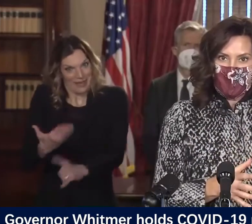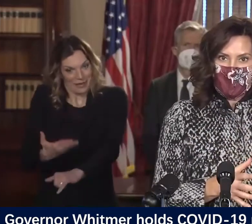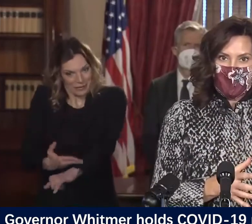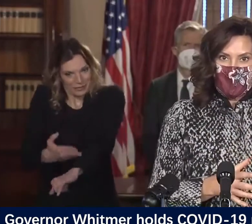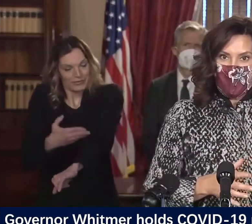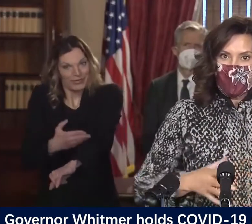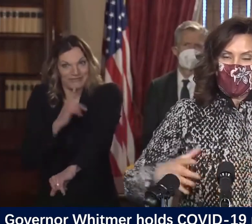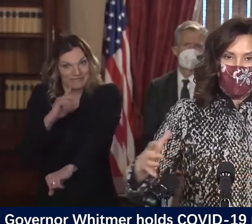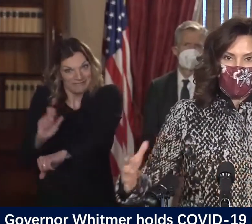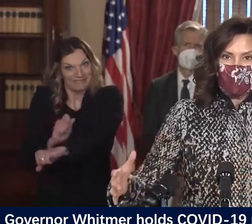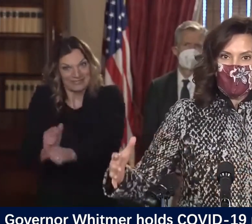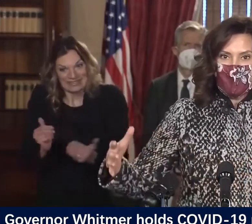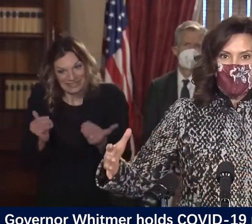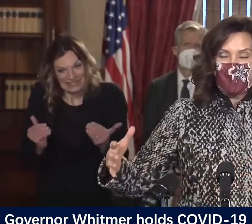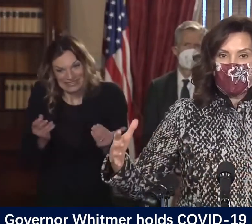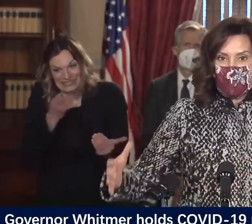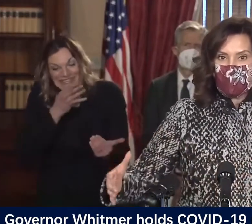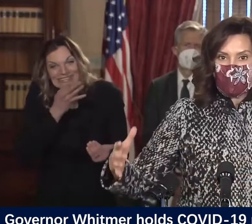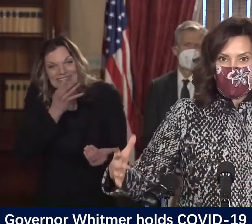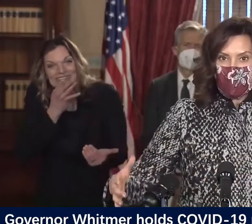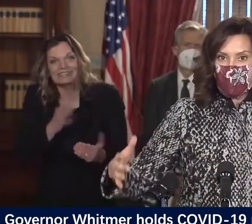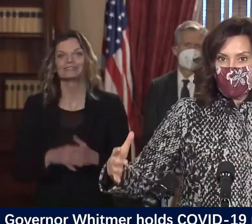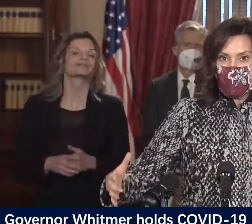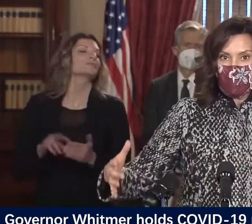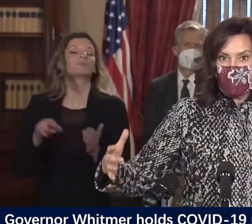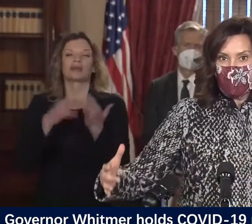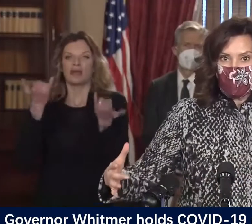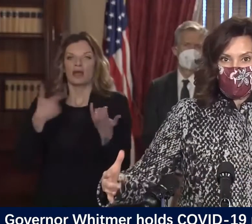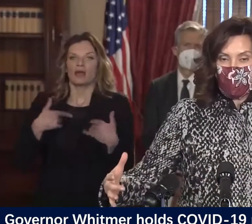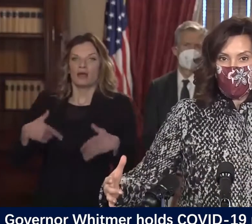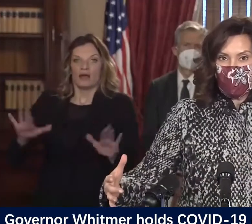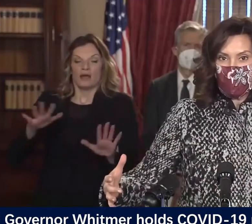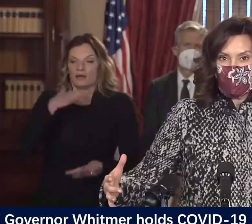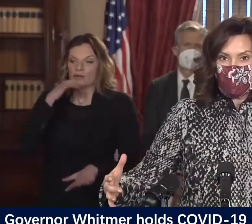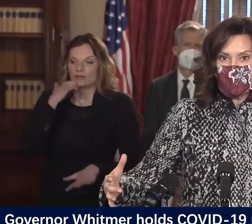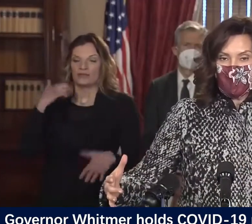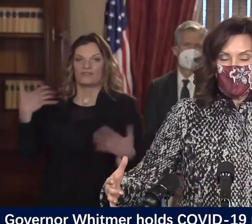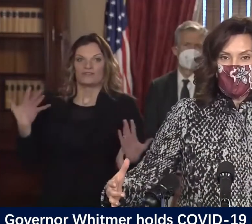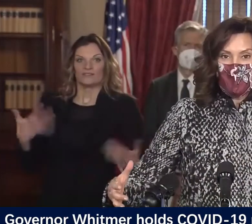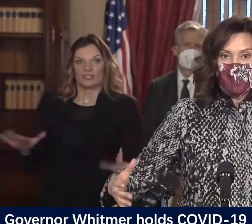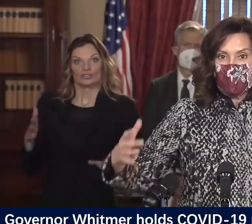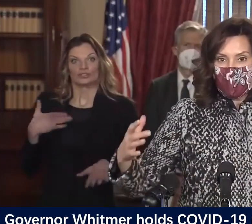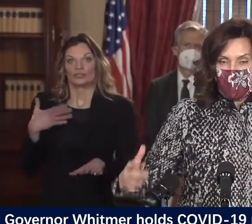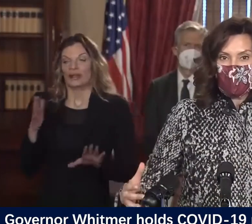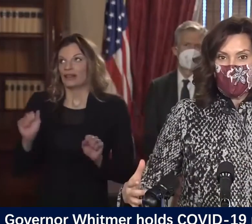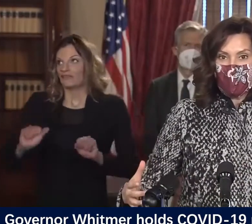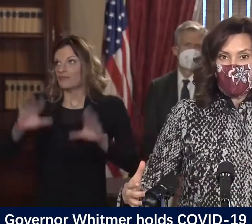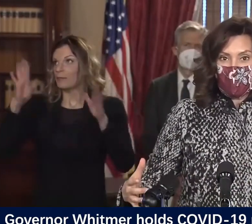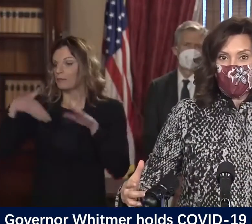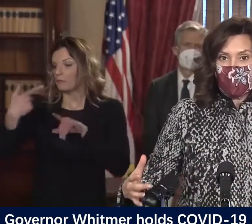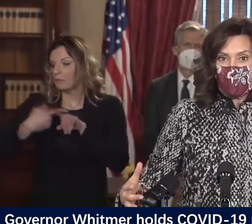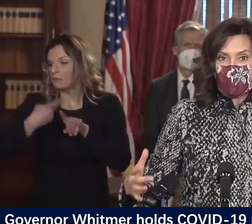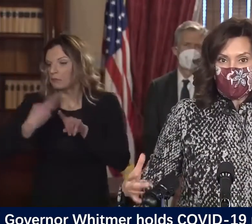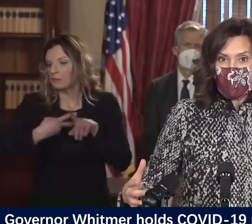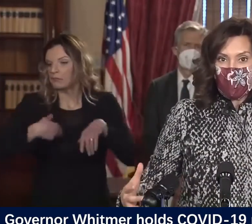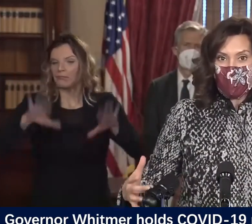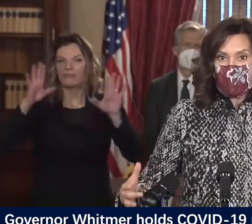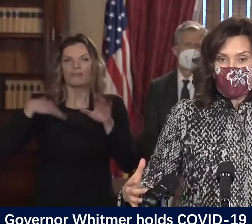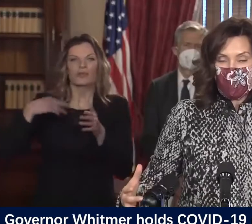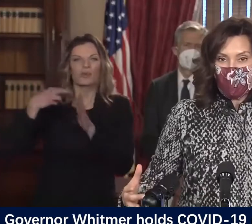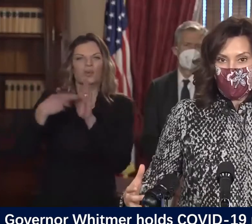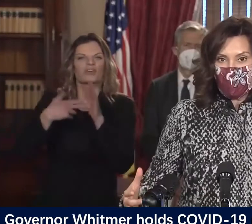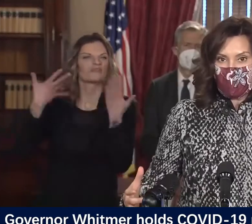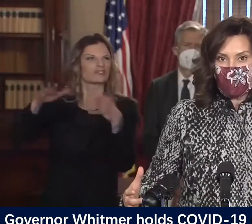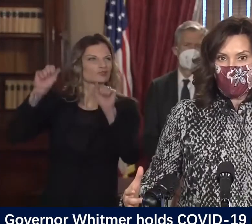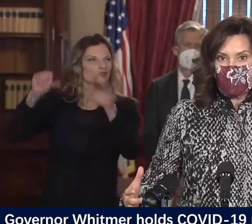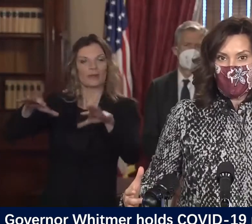of. But we can't stop fighting in the next couple of months. We have got to get our numbers down and